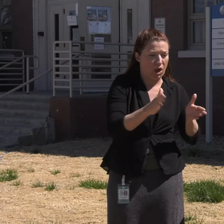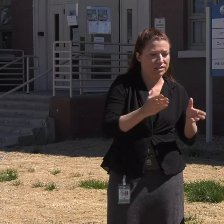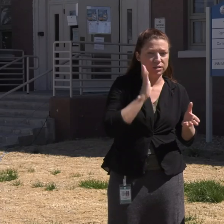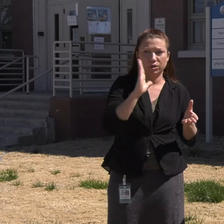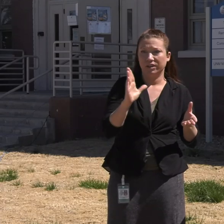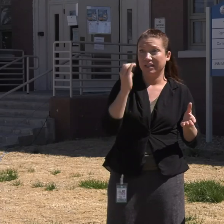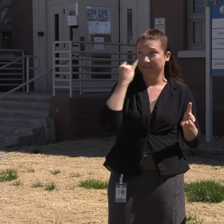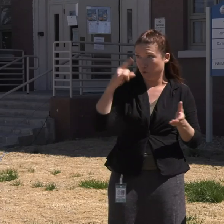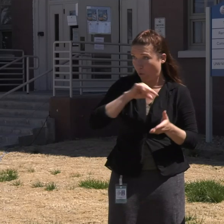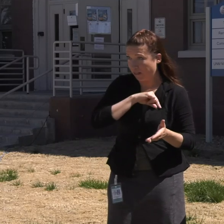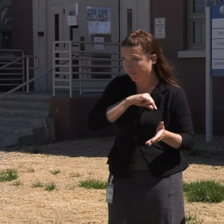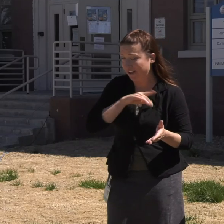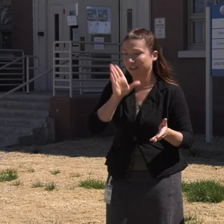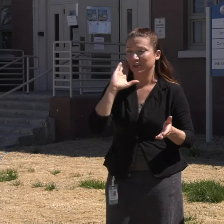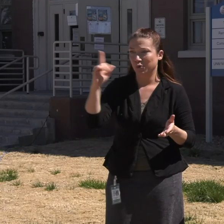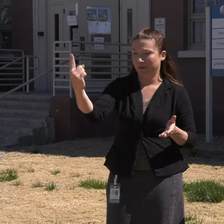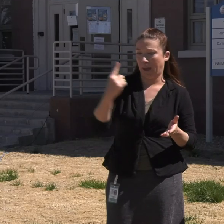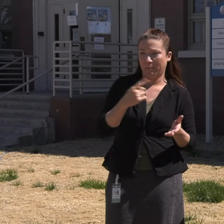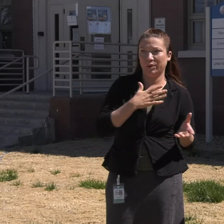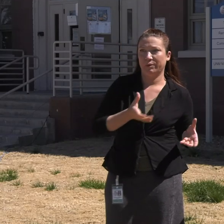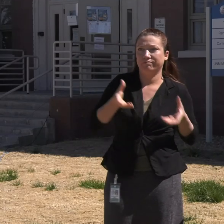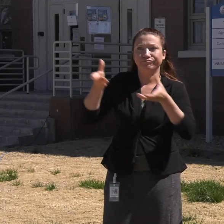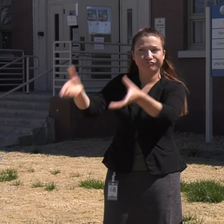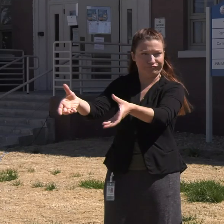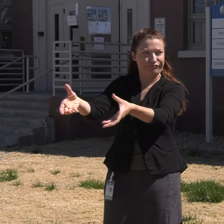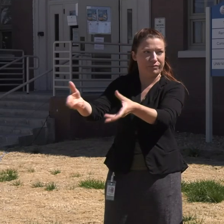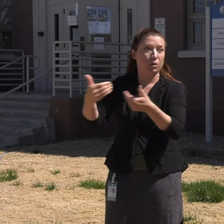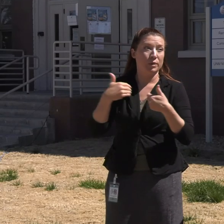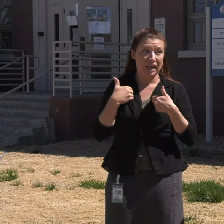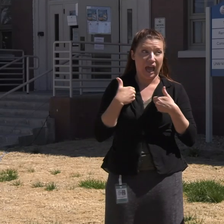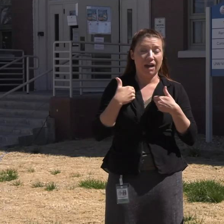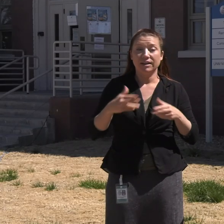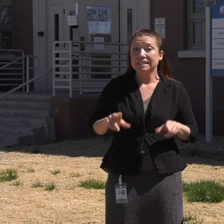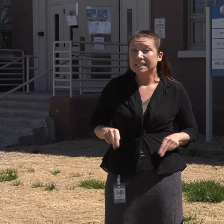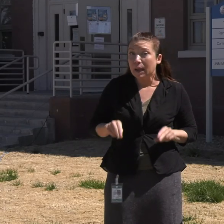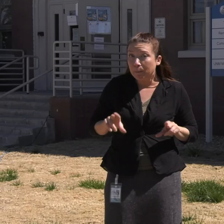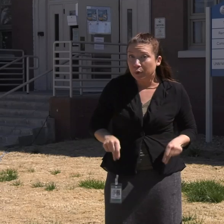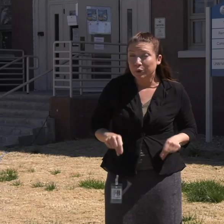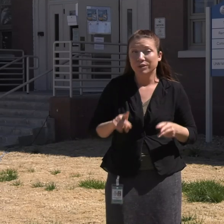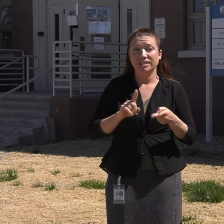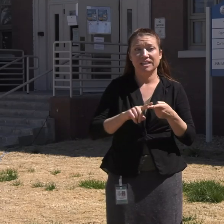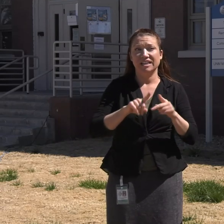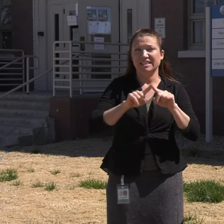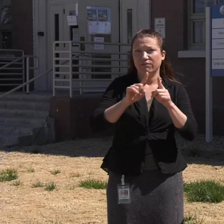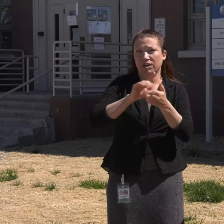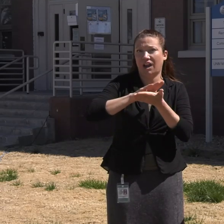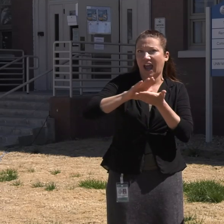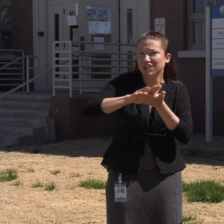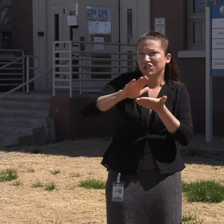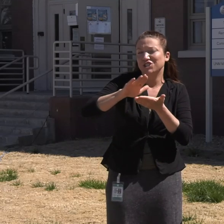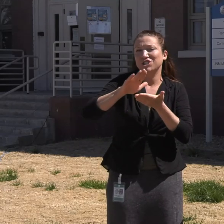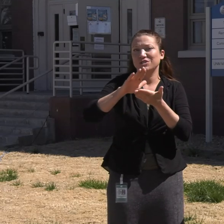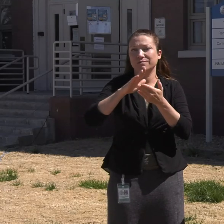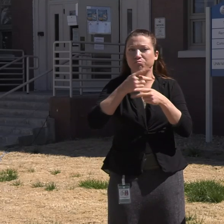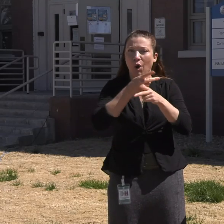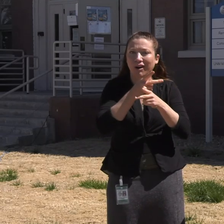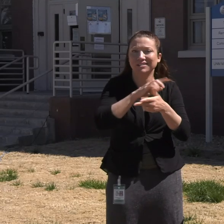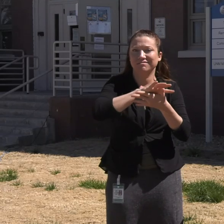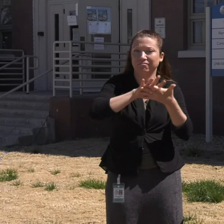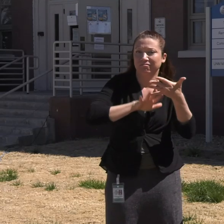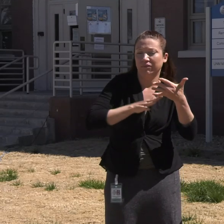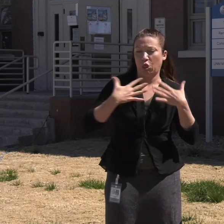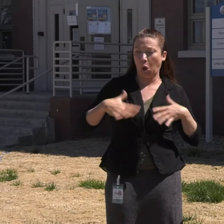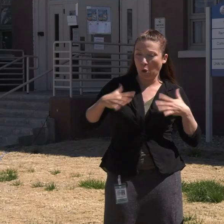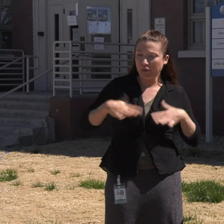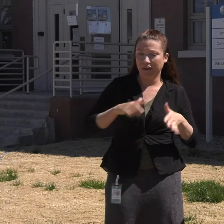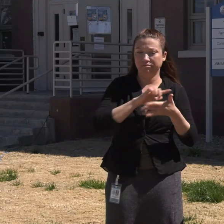area. We also have limited supplies of diapers and or hygiene products and or clothing. We have a clothing bank. So